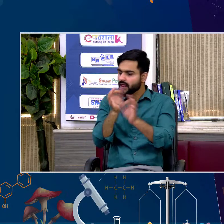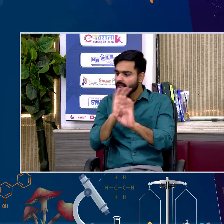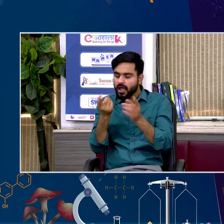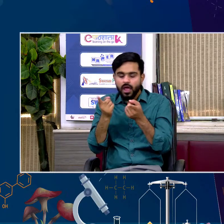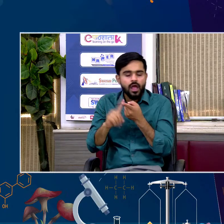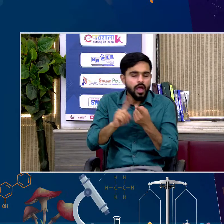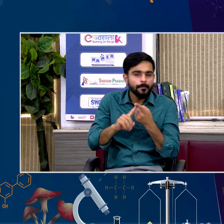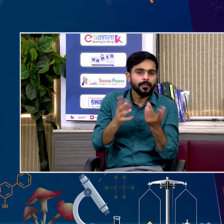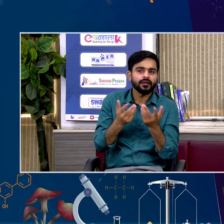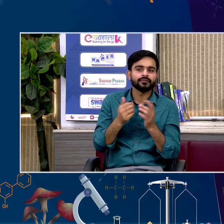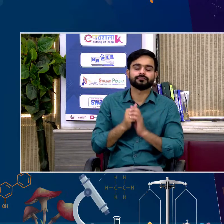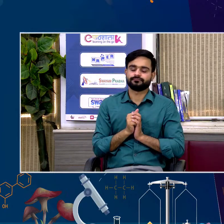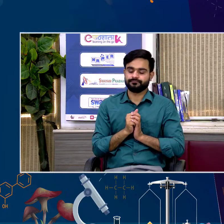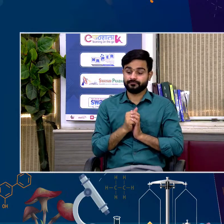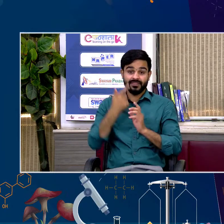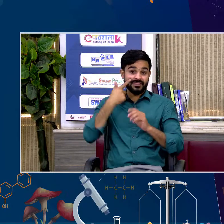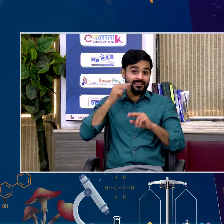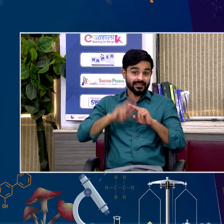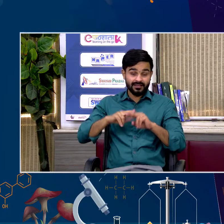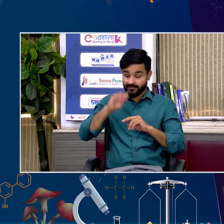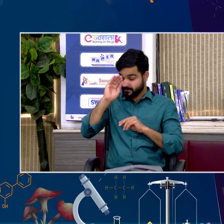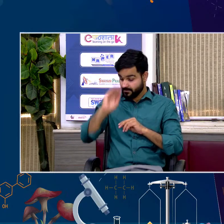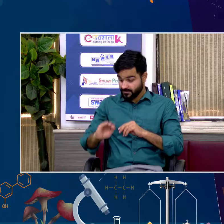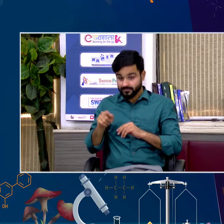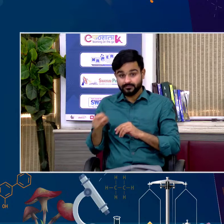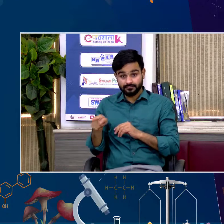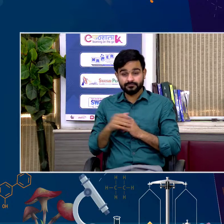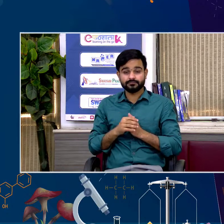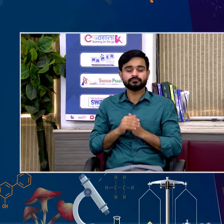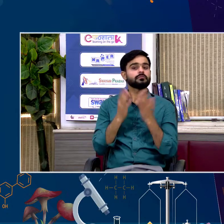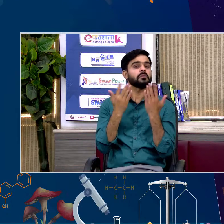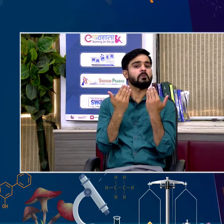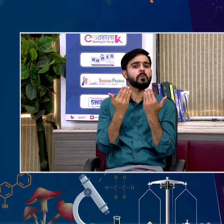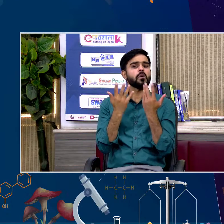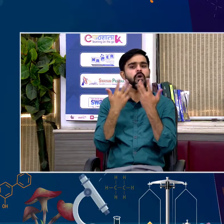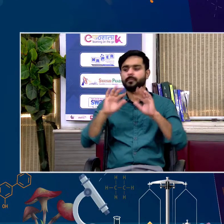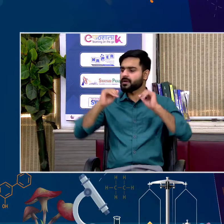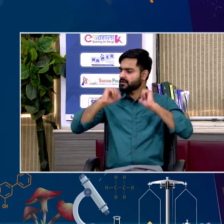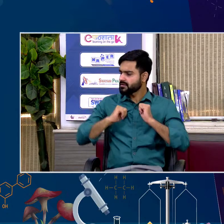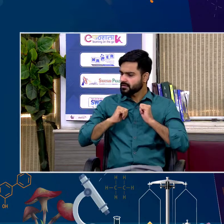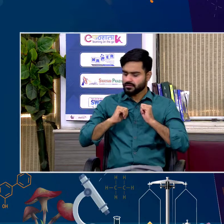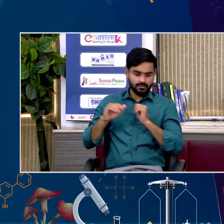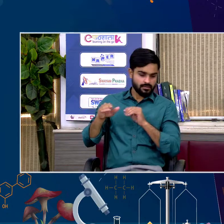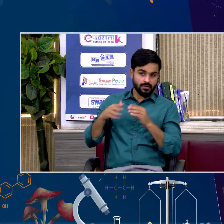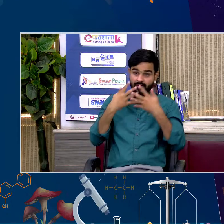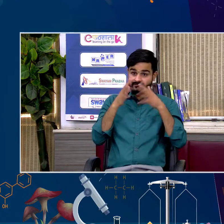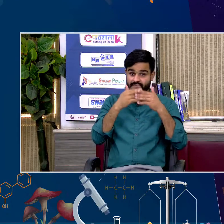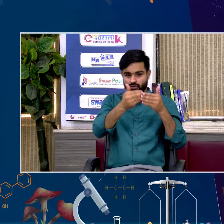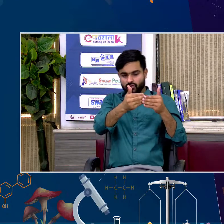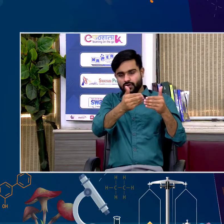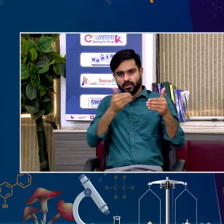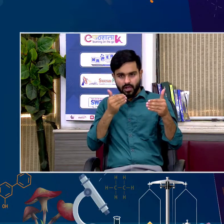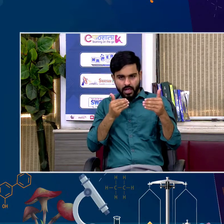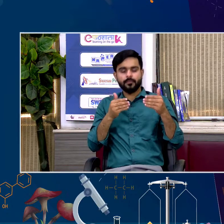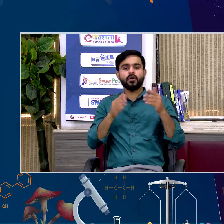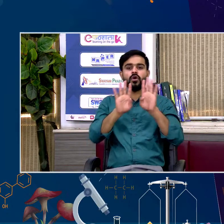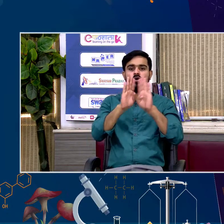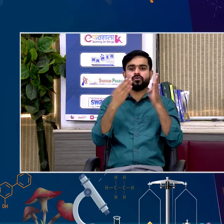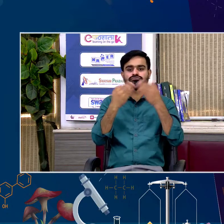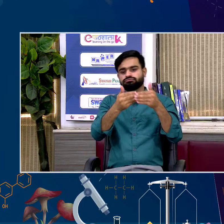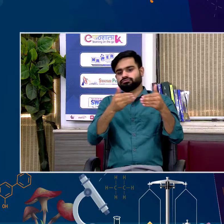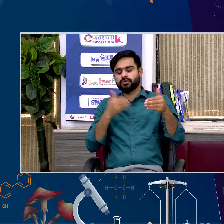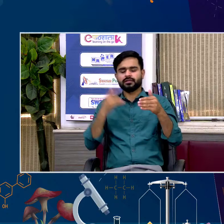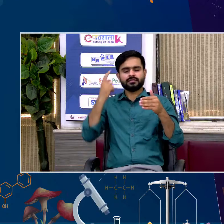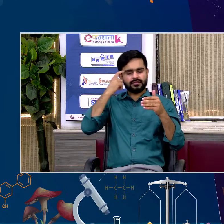in his brain. So if possible, have him sit away from the windows and doors. Think of providing him